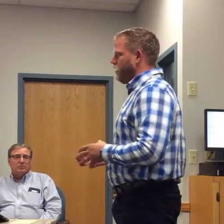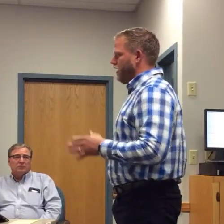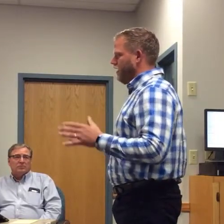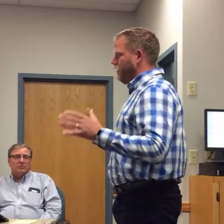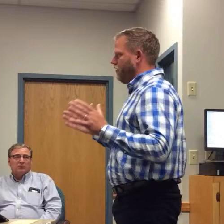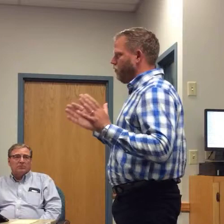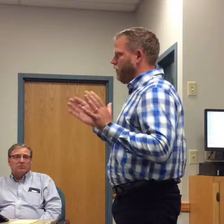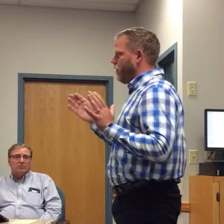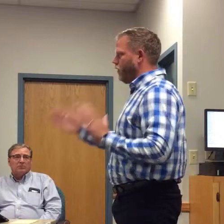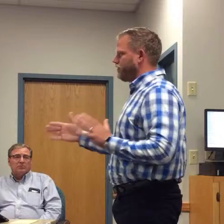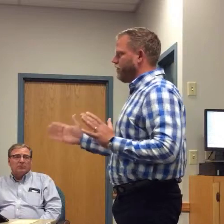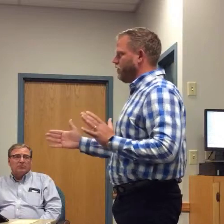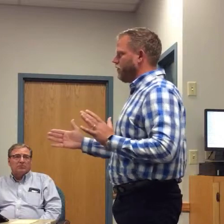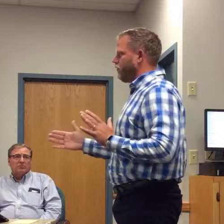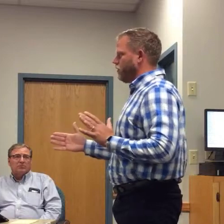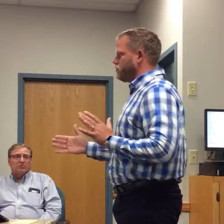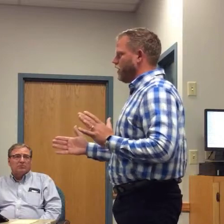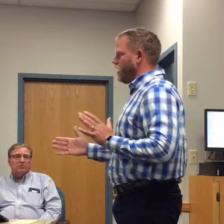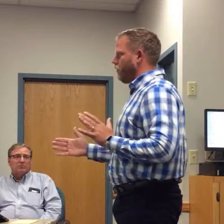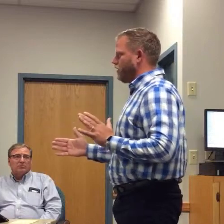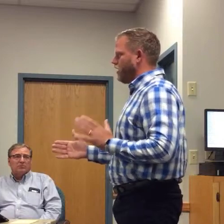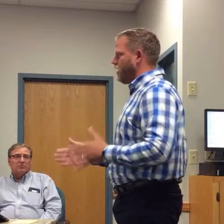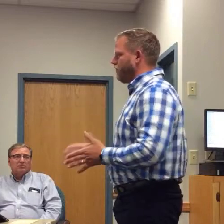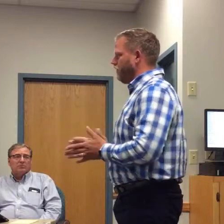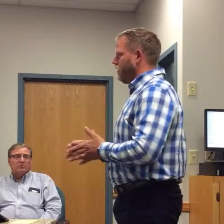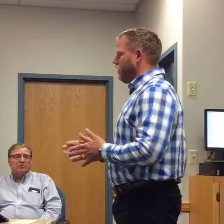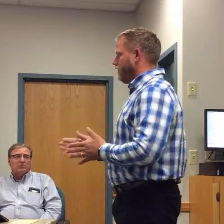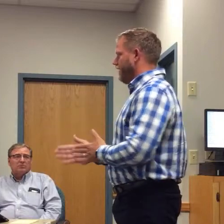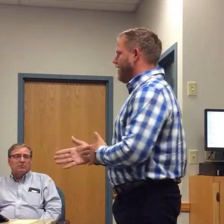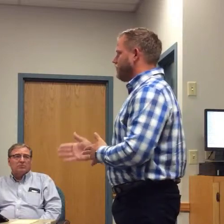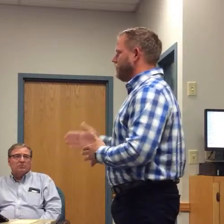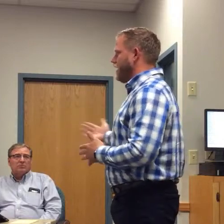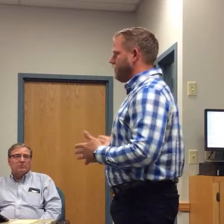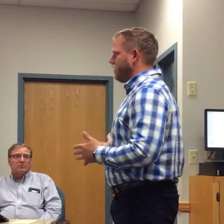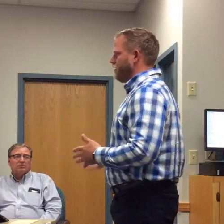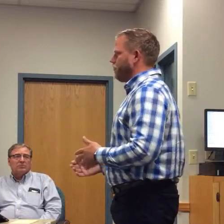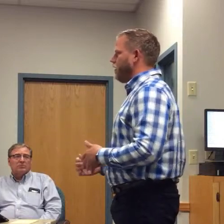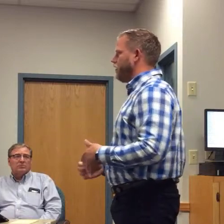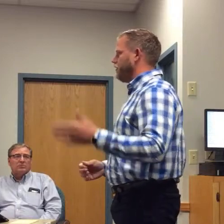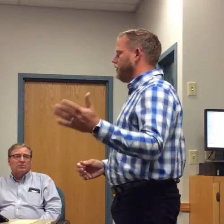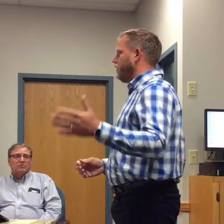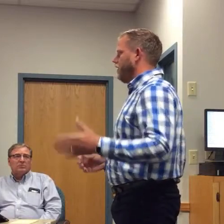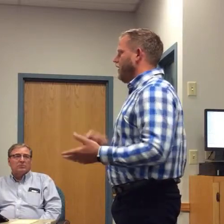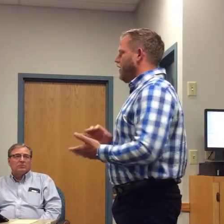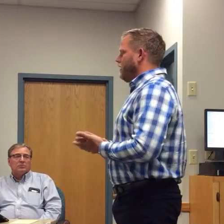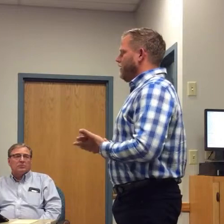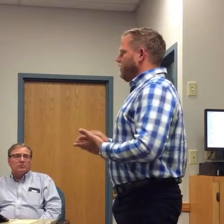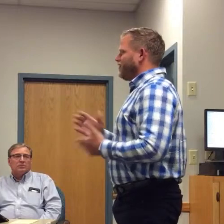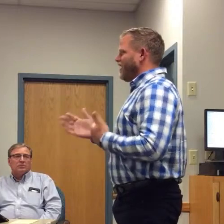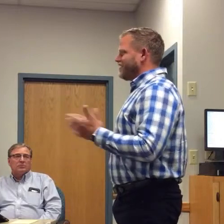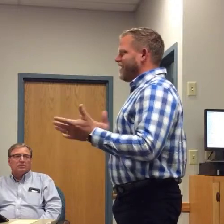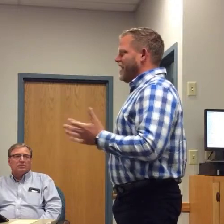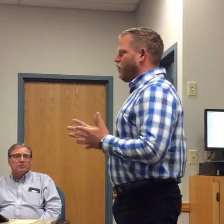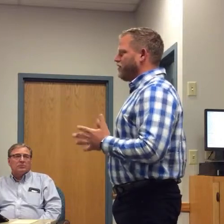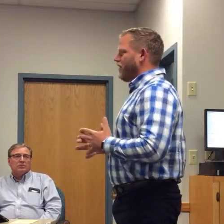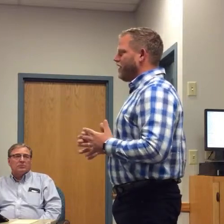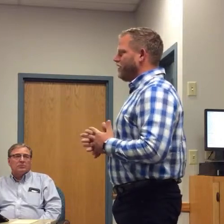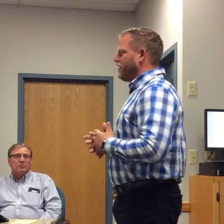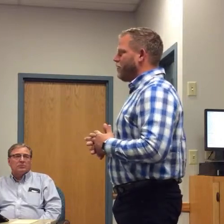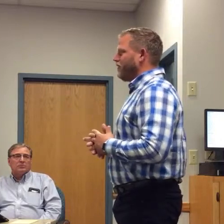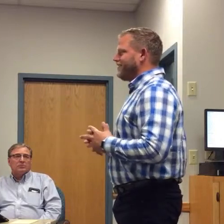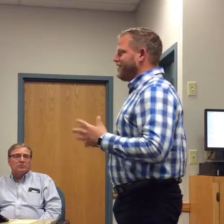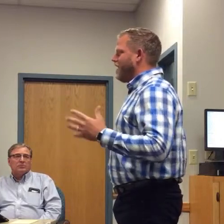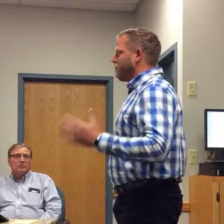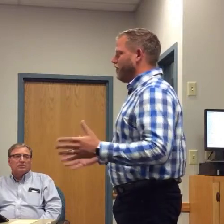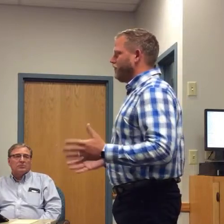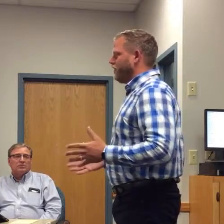it. And then we've always given them the 4th of July week off. And then after that, they get a break. And so that's kind of how we divided